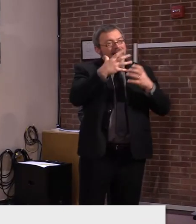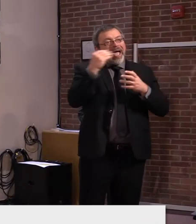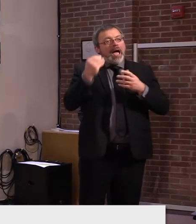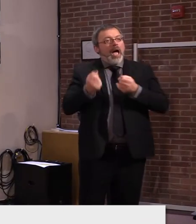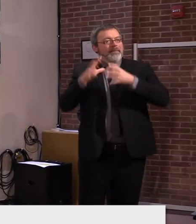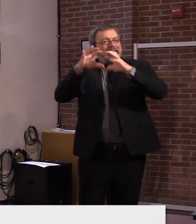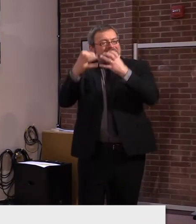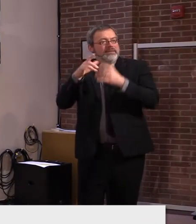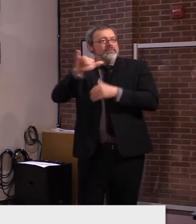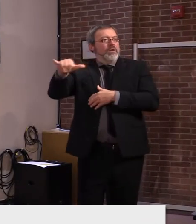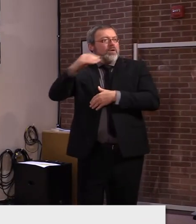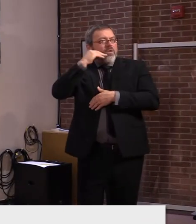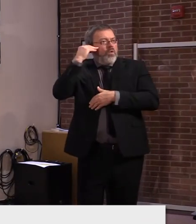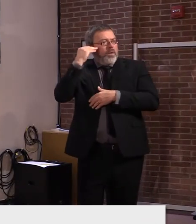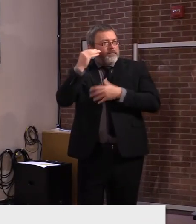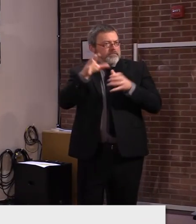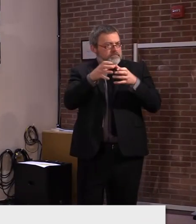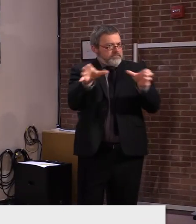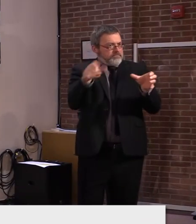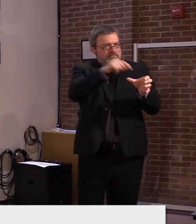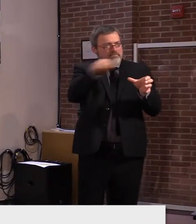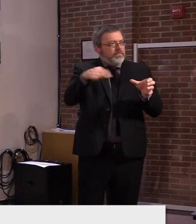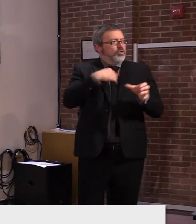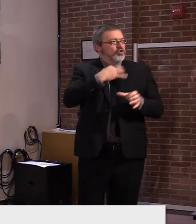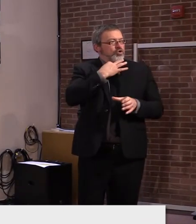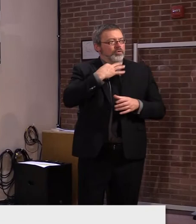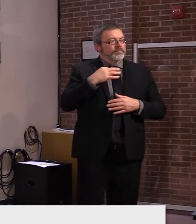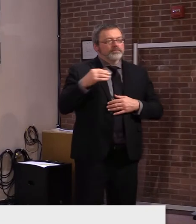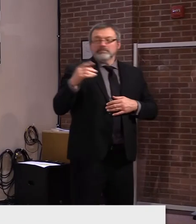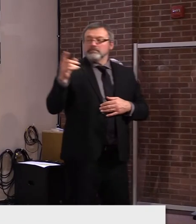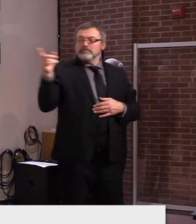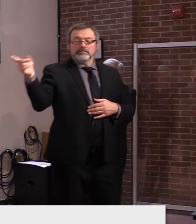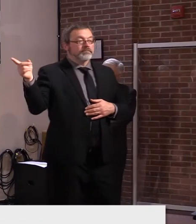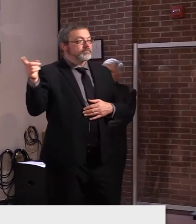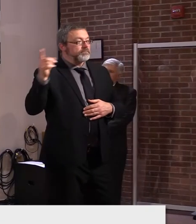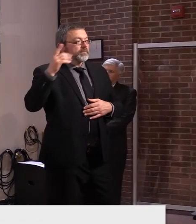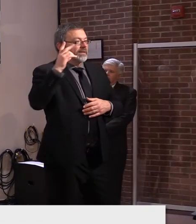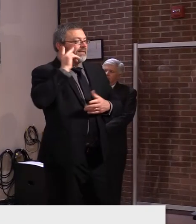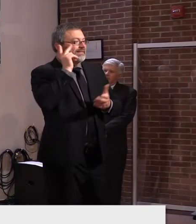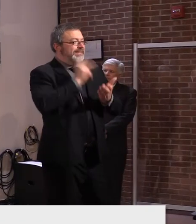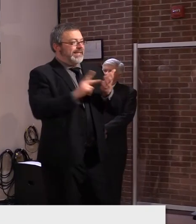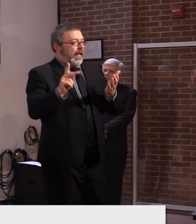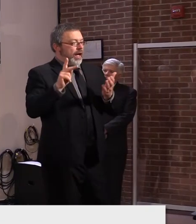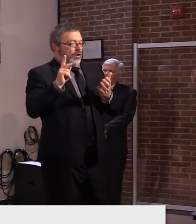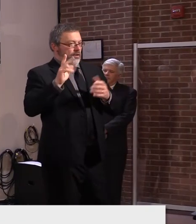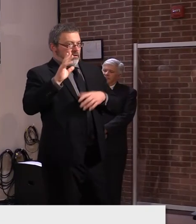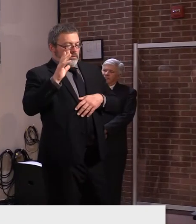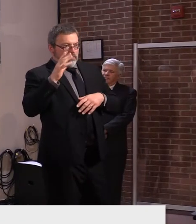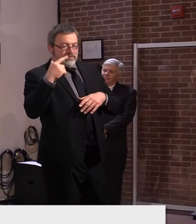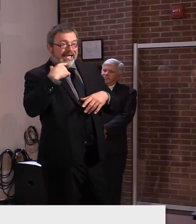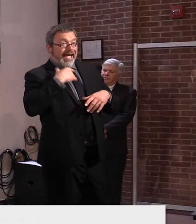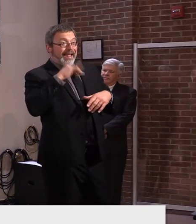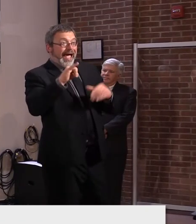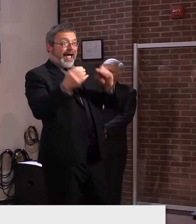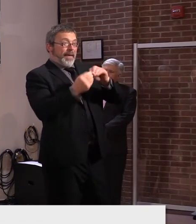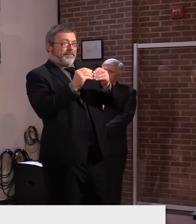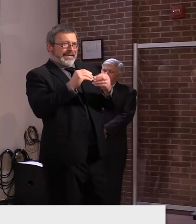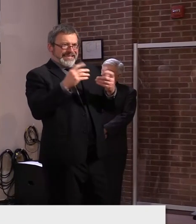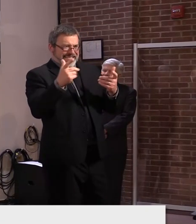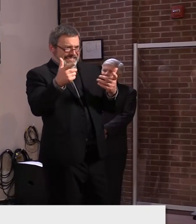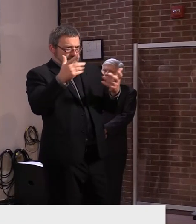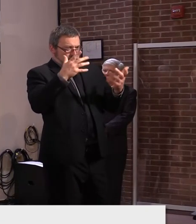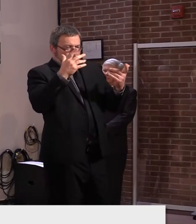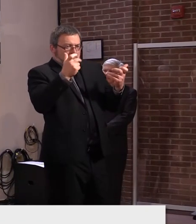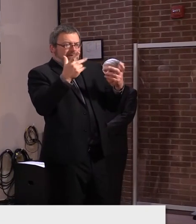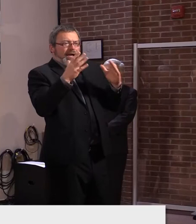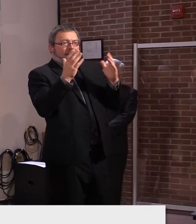Hi, Guy. The enrollment census window is just closing now, so we don't have that information. That's in the first 30 days of the school year.